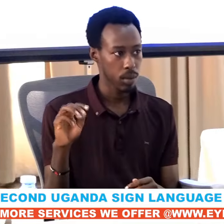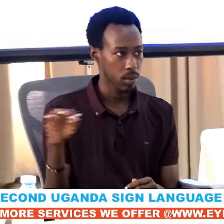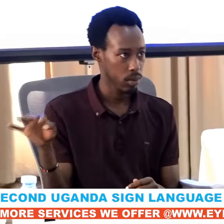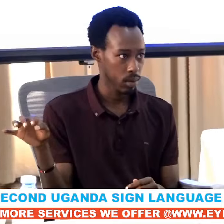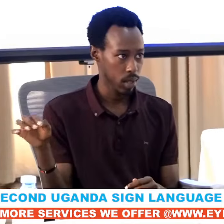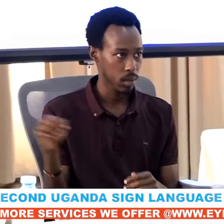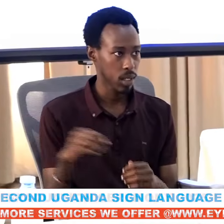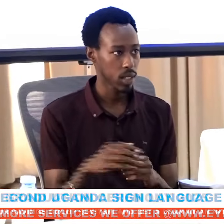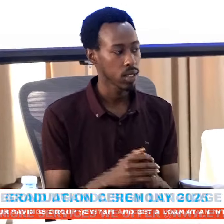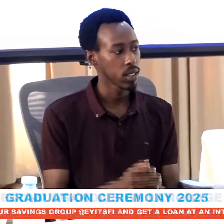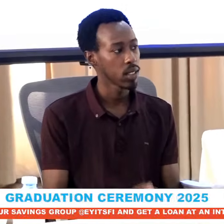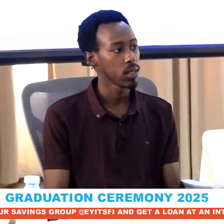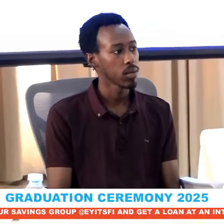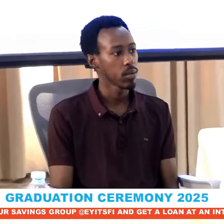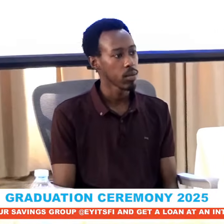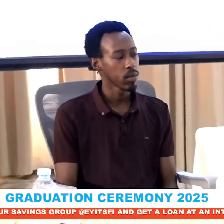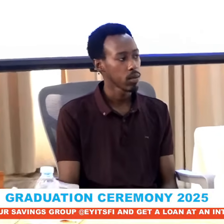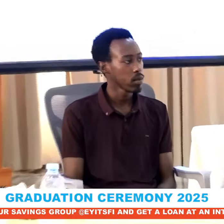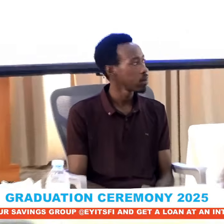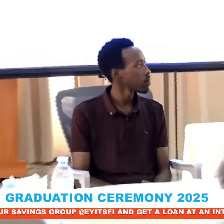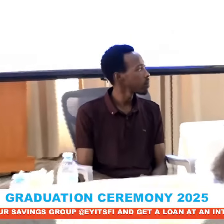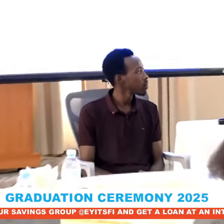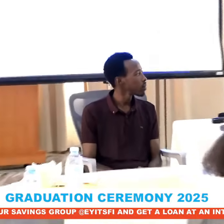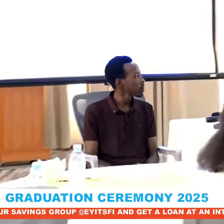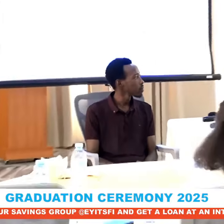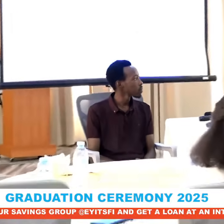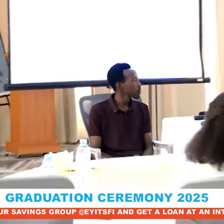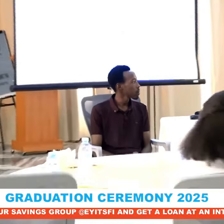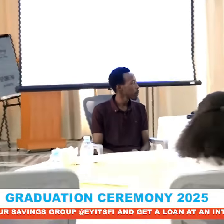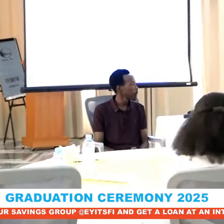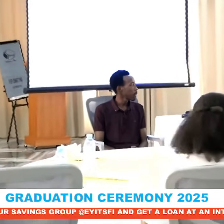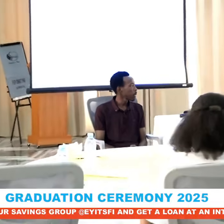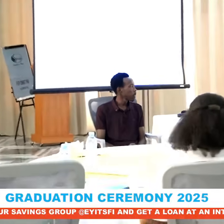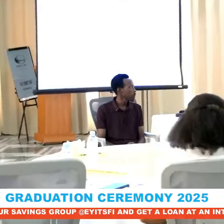for someone to really dedicate